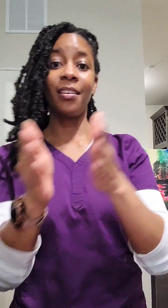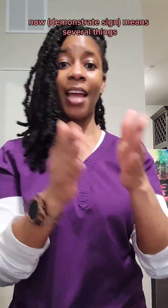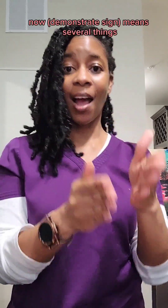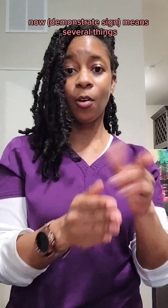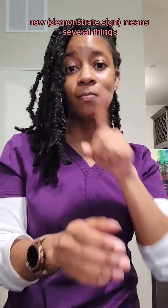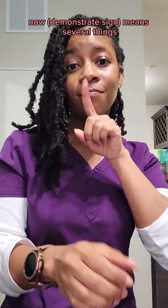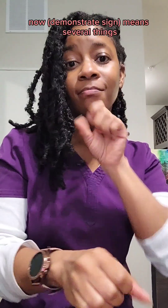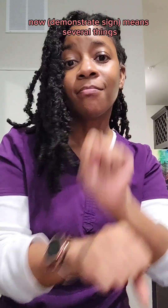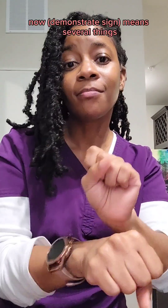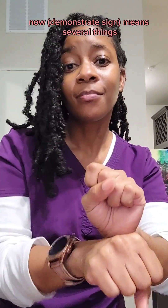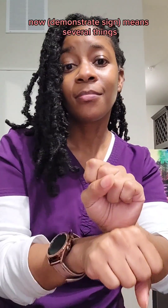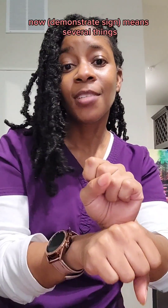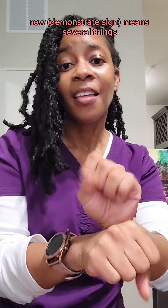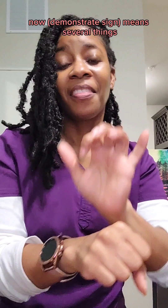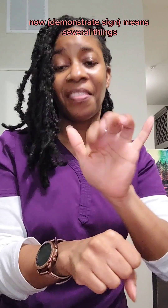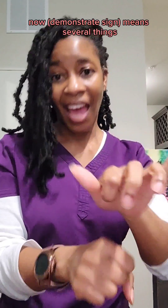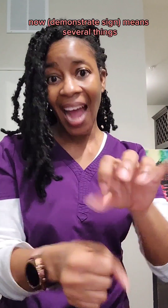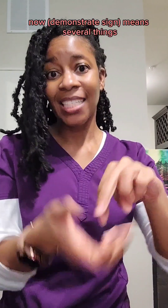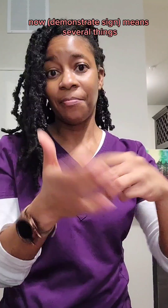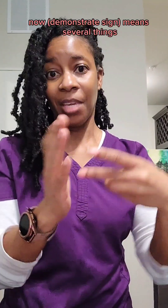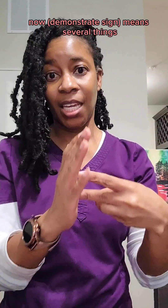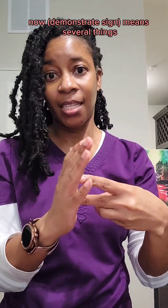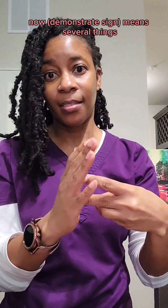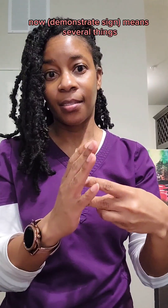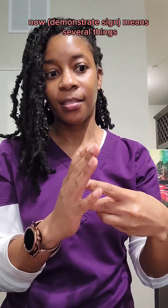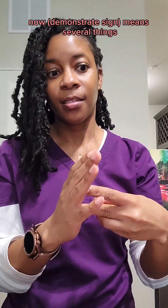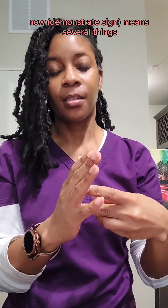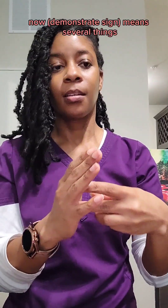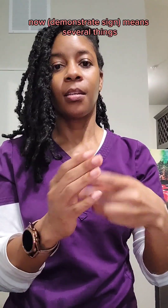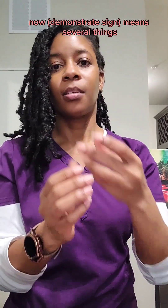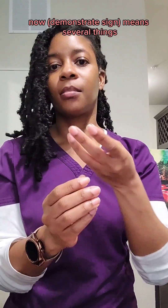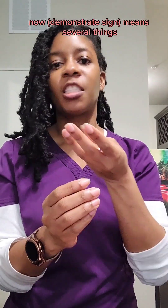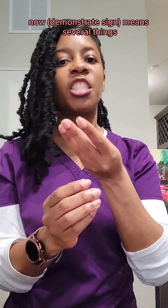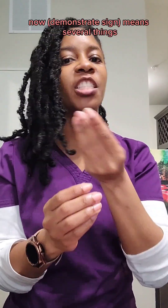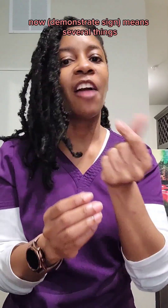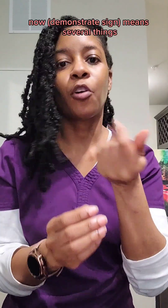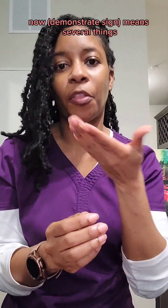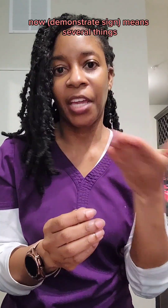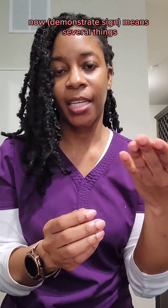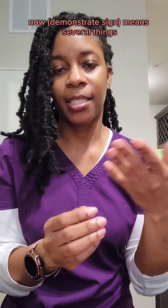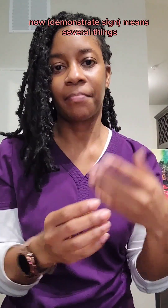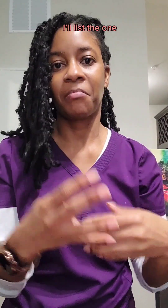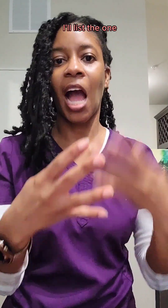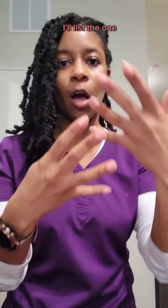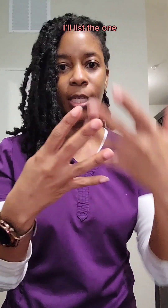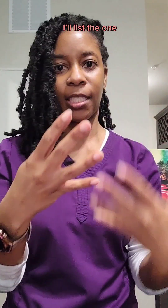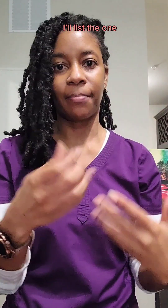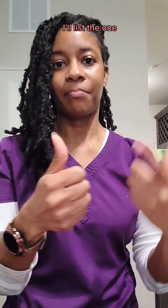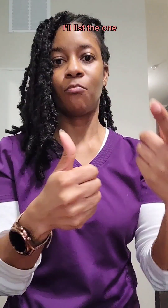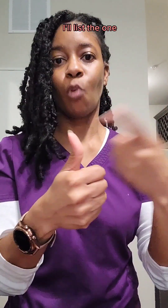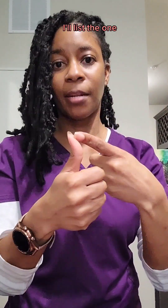Now, that means several things. I'll list them. 1